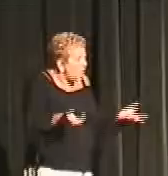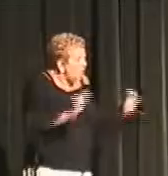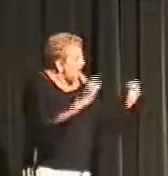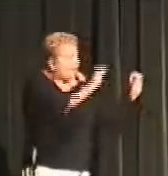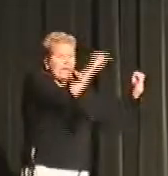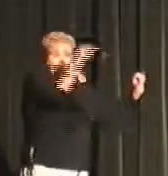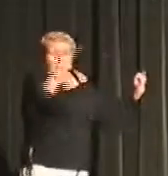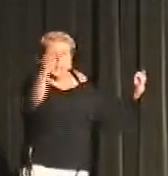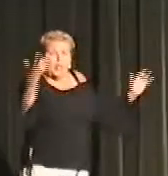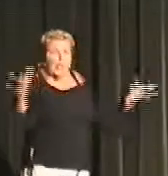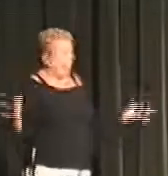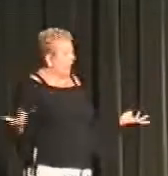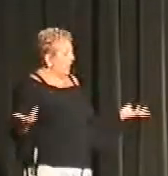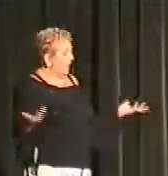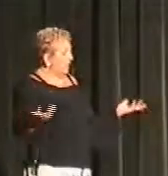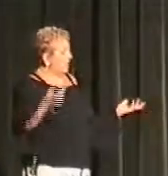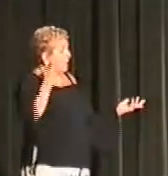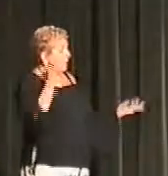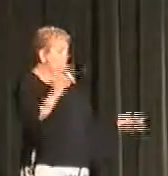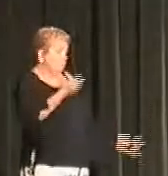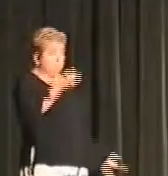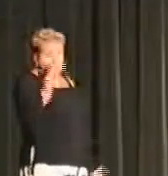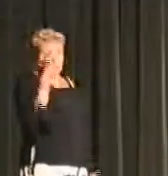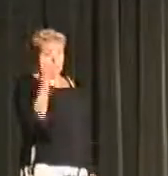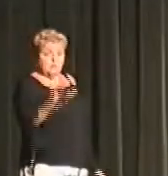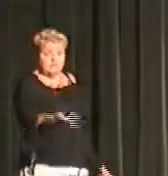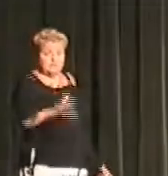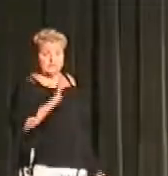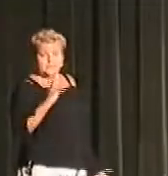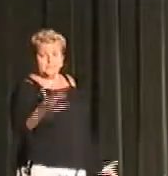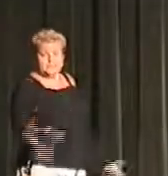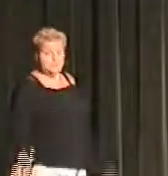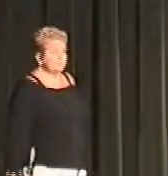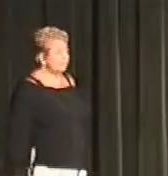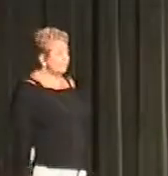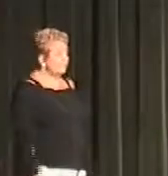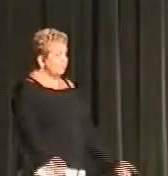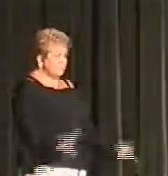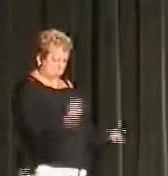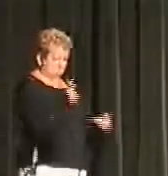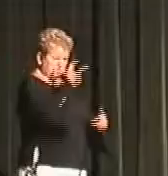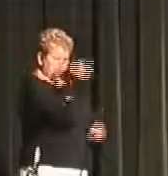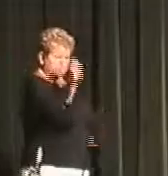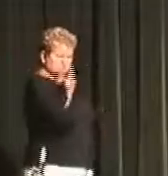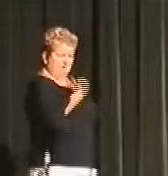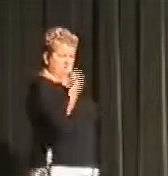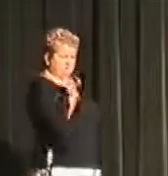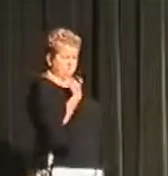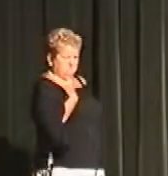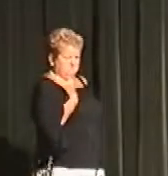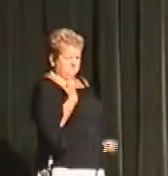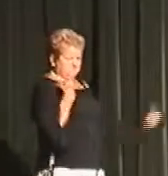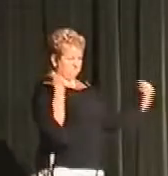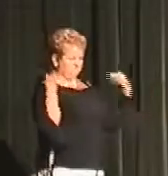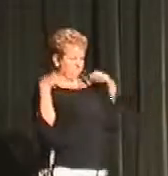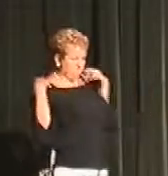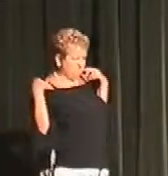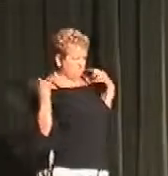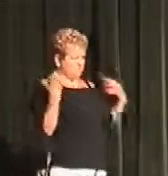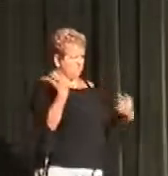I thought, well, you know, I don't really care about that, because really, if you're a tough gang member, the only thing that's important is, you know, your gang. I mean,